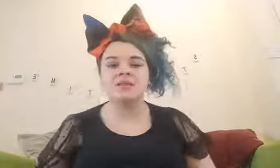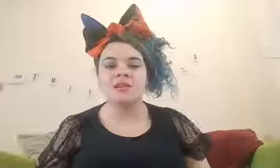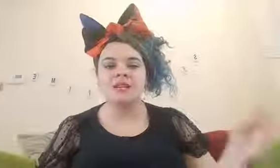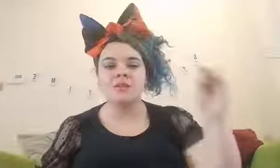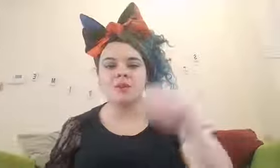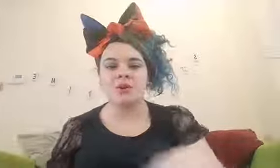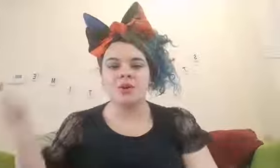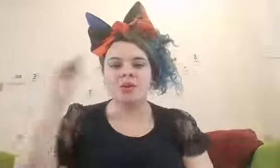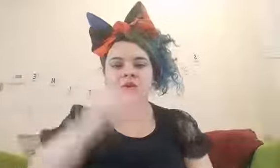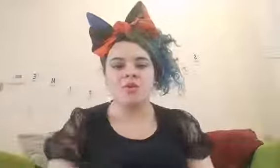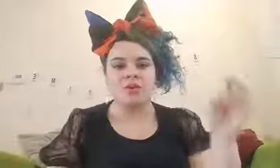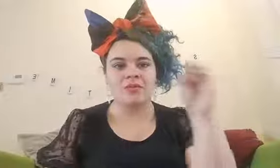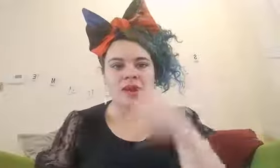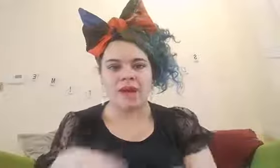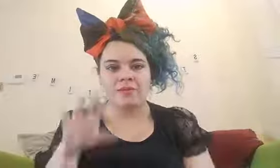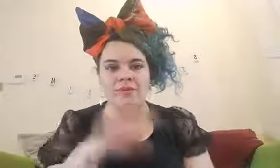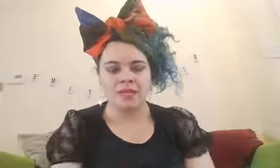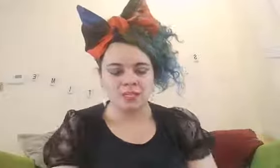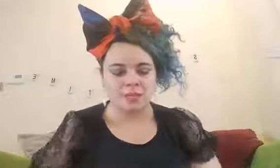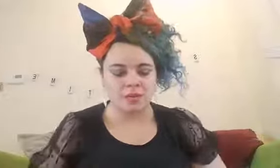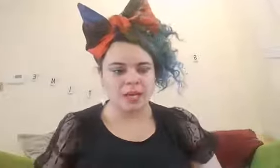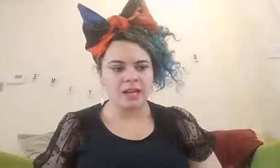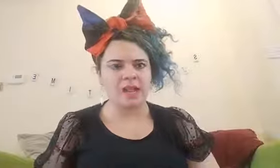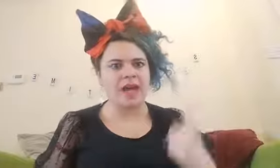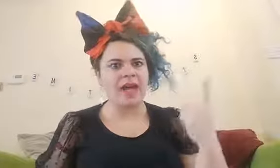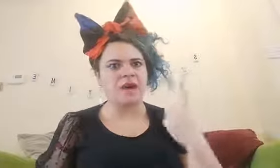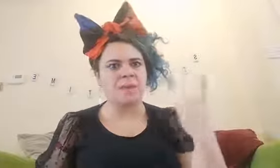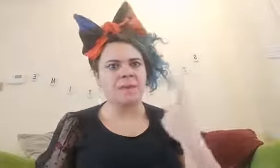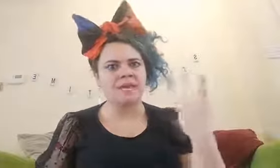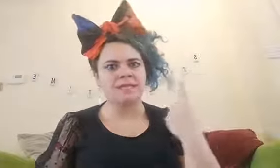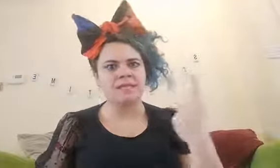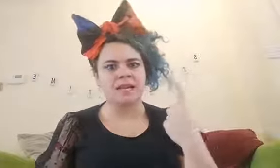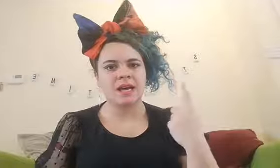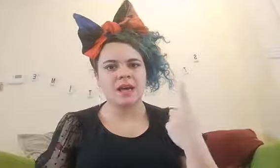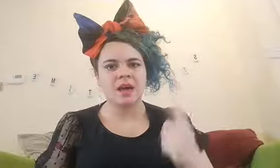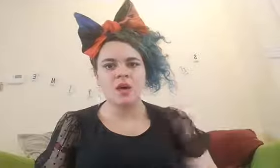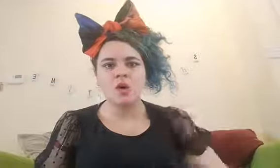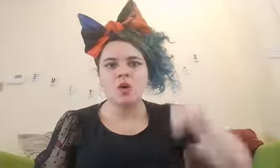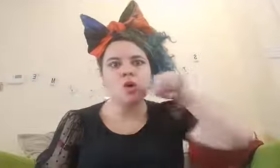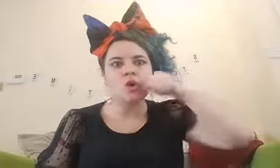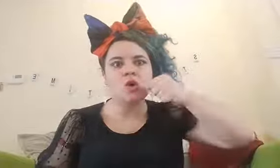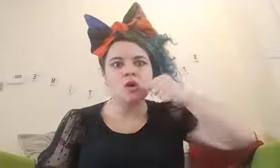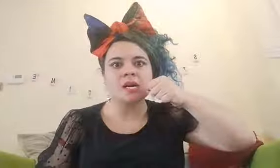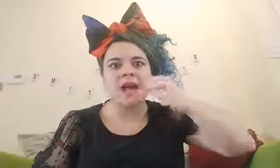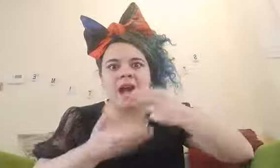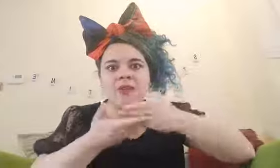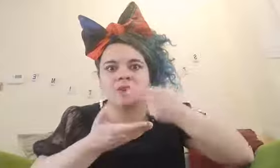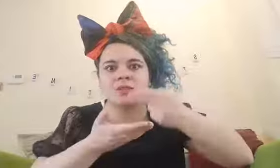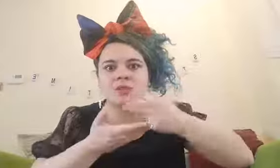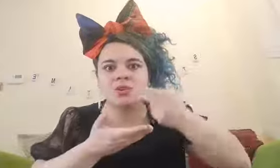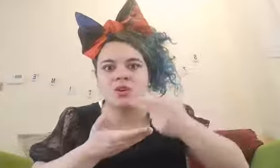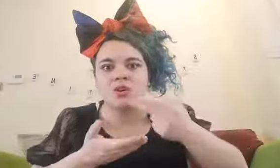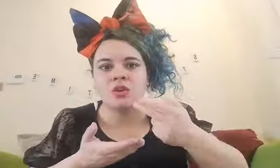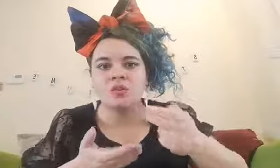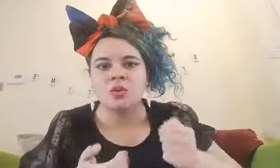Absolutely. We'll put all of that vegetable in there on a pizza. Oh, carrot soup. Oh,